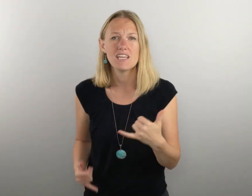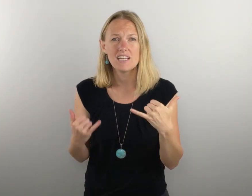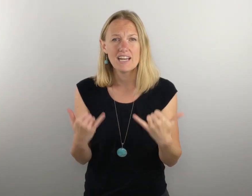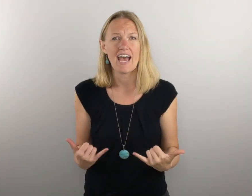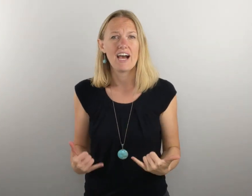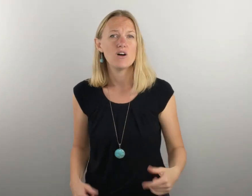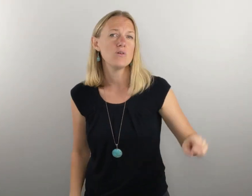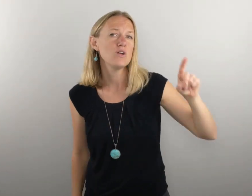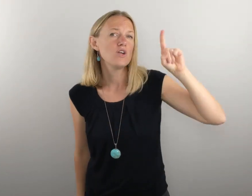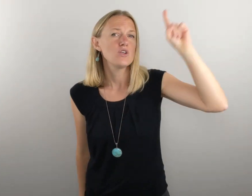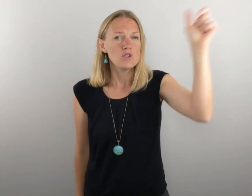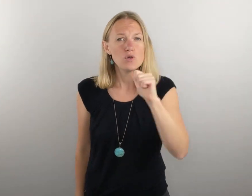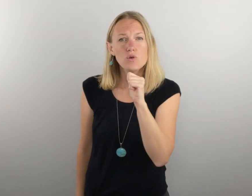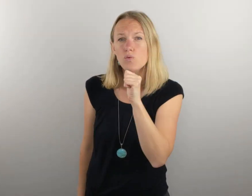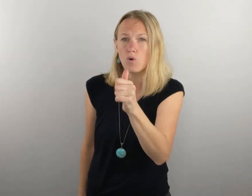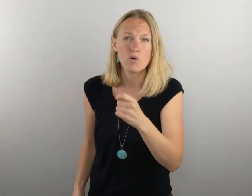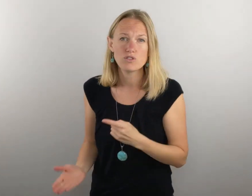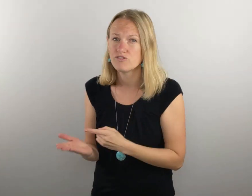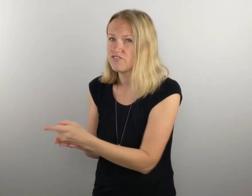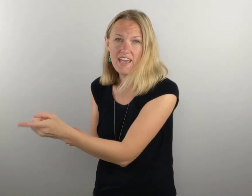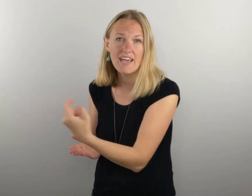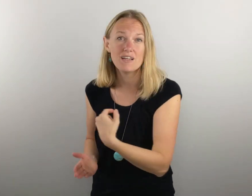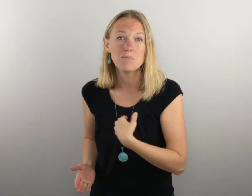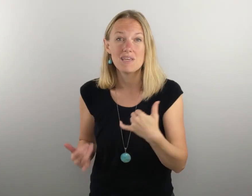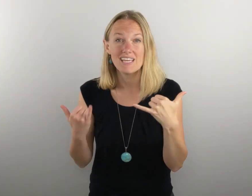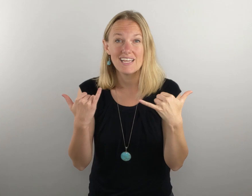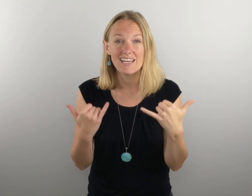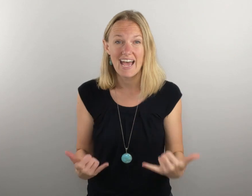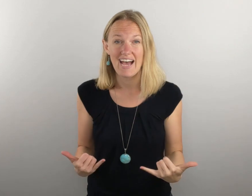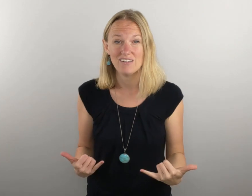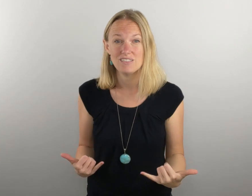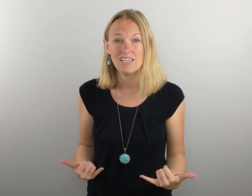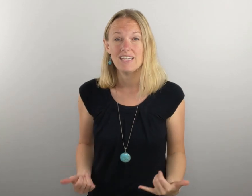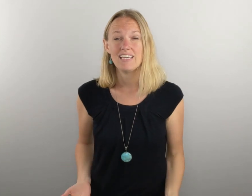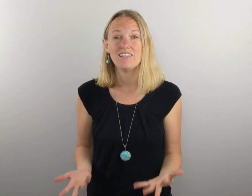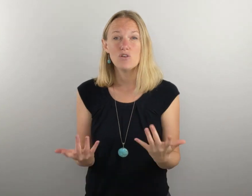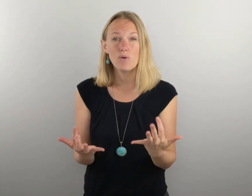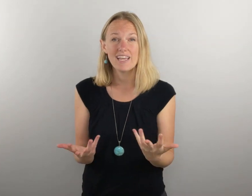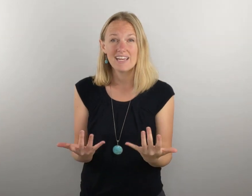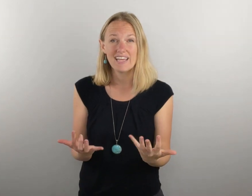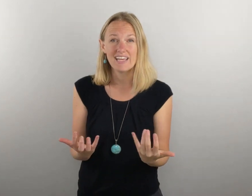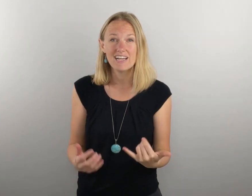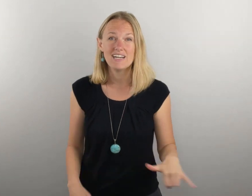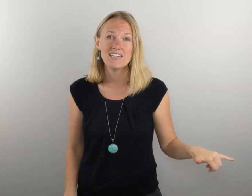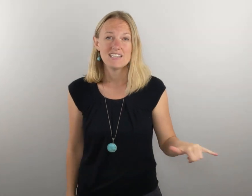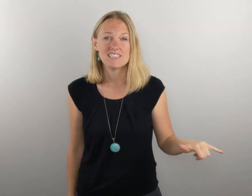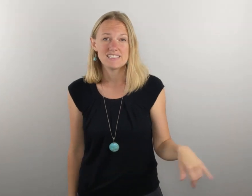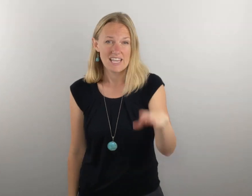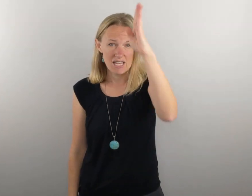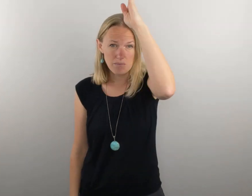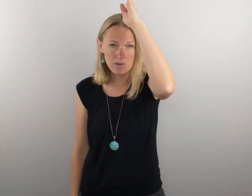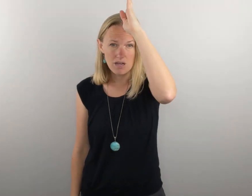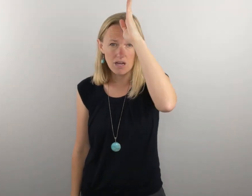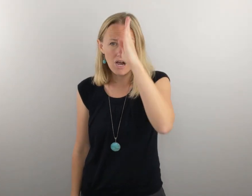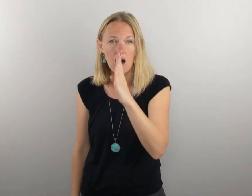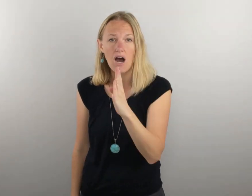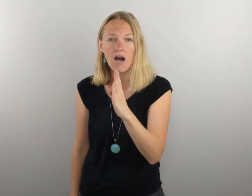me now. You won't fail me now. In the waiting, The same